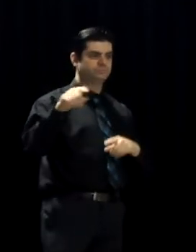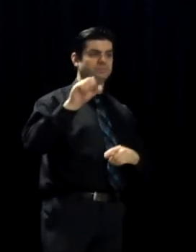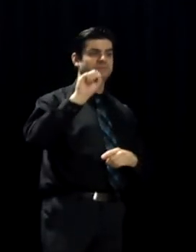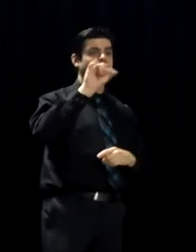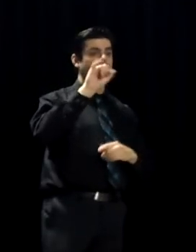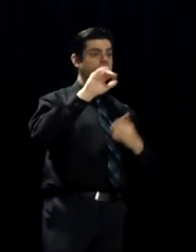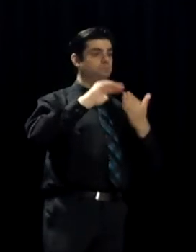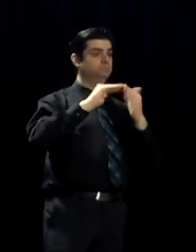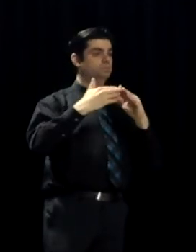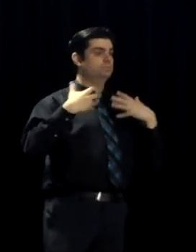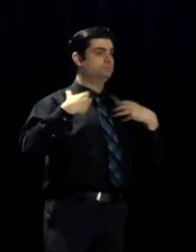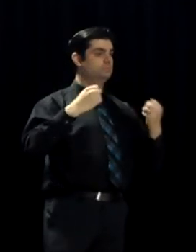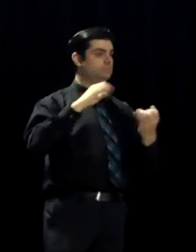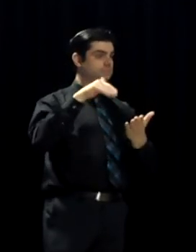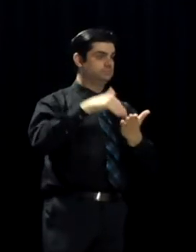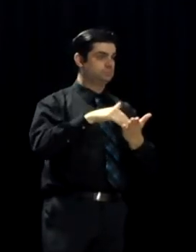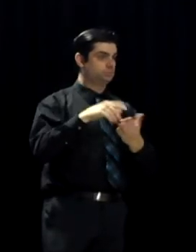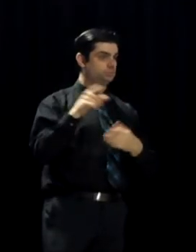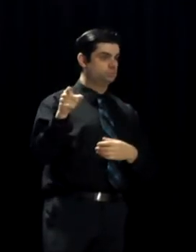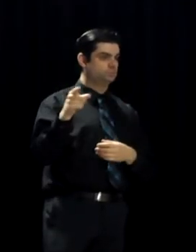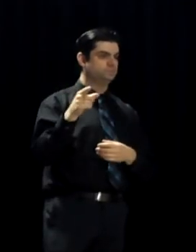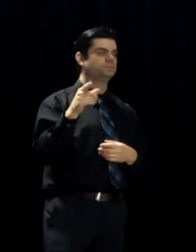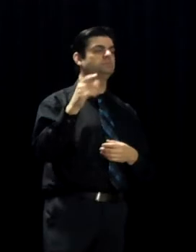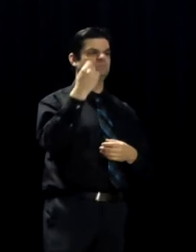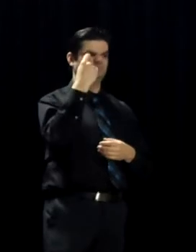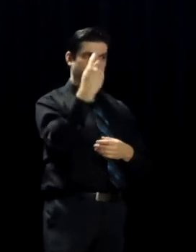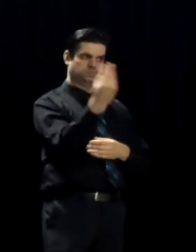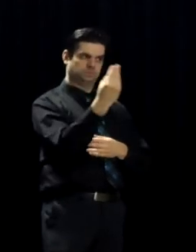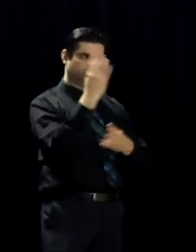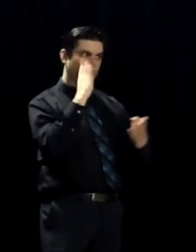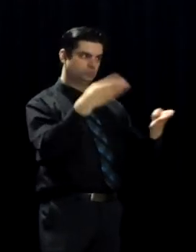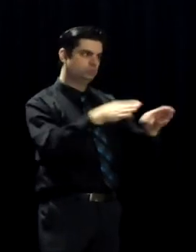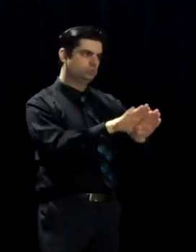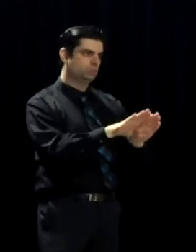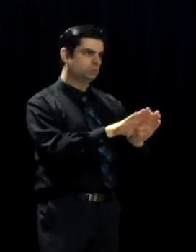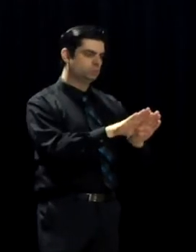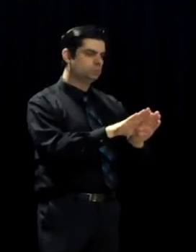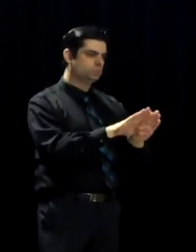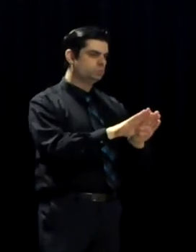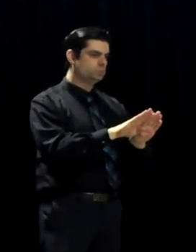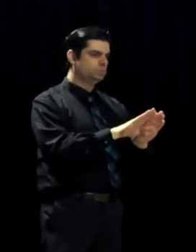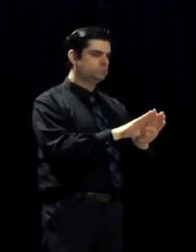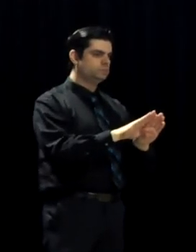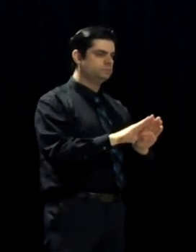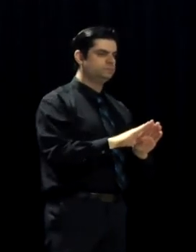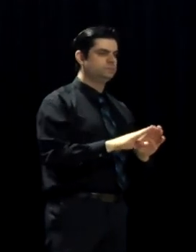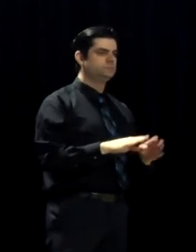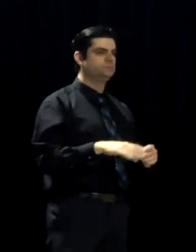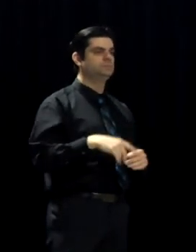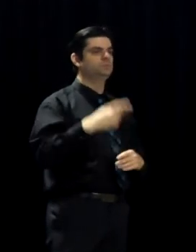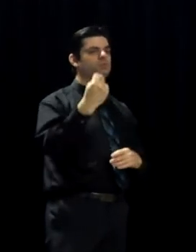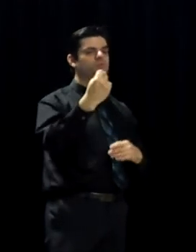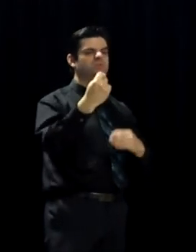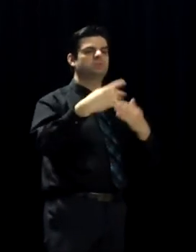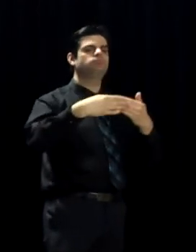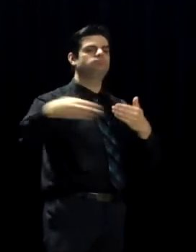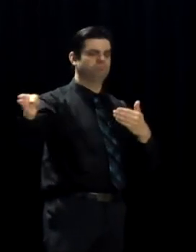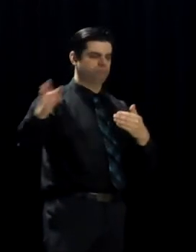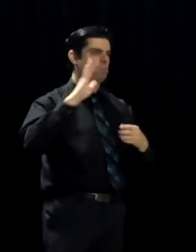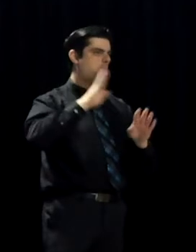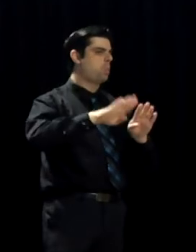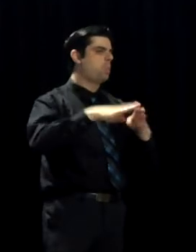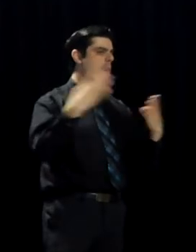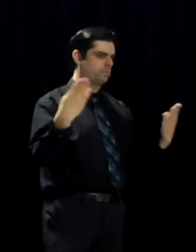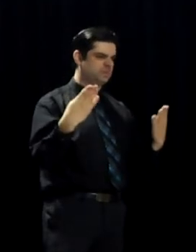and it will be closed on Monday. Back open the rest of the week, regular hours, 9